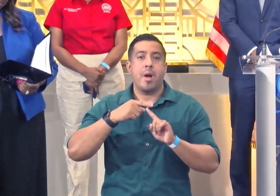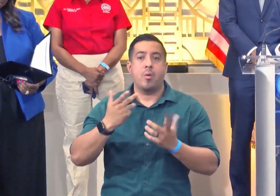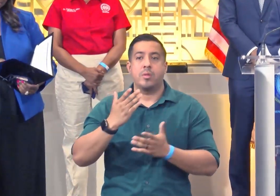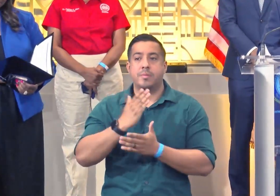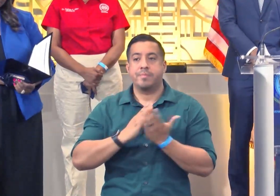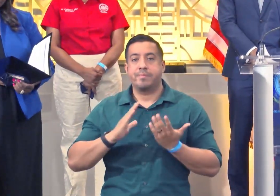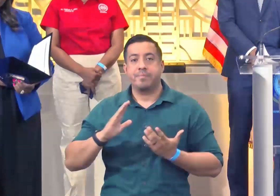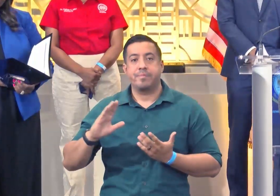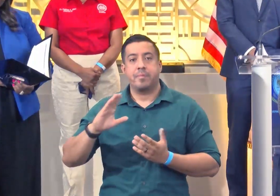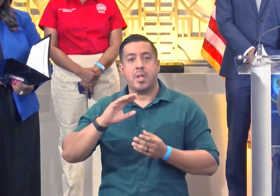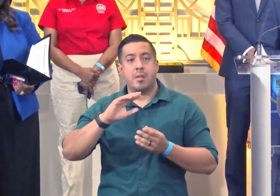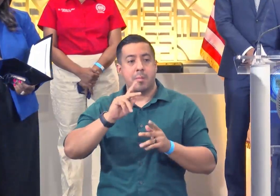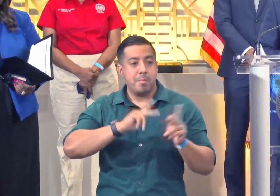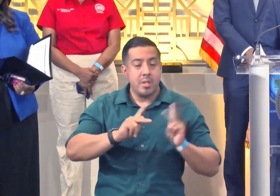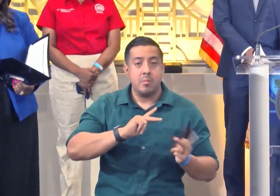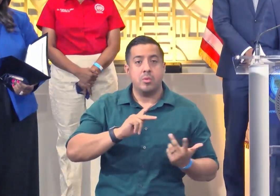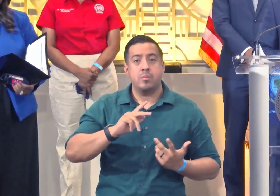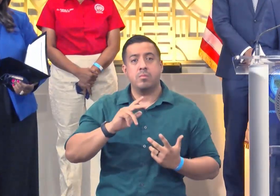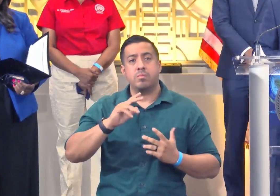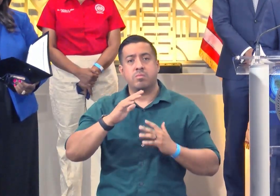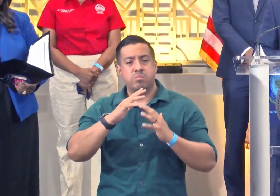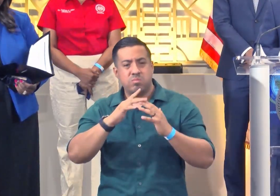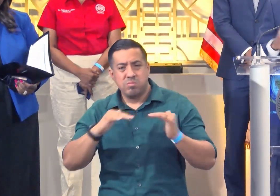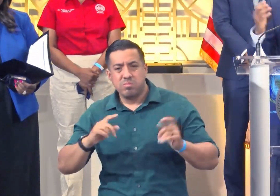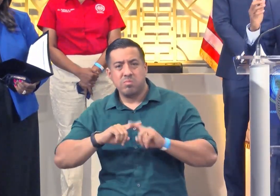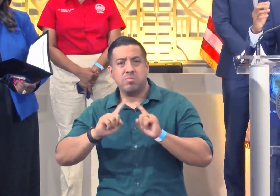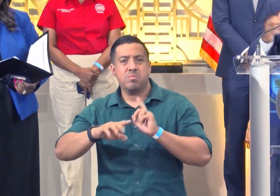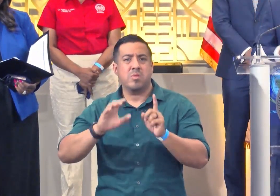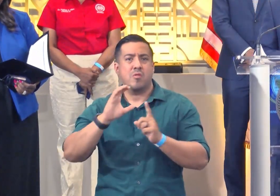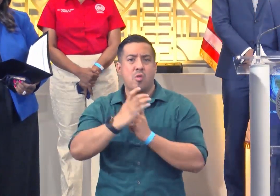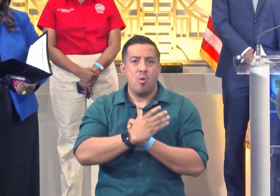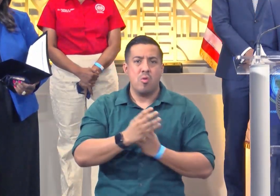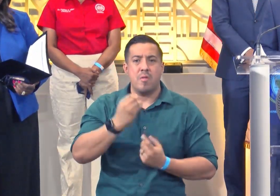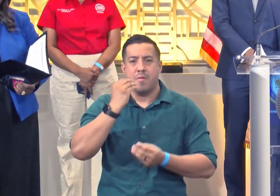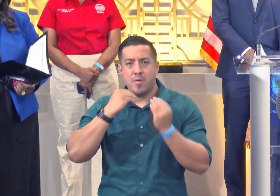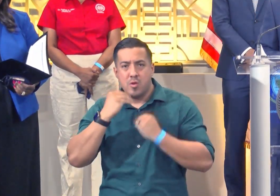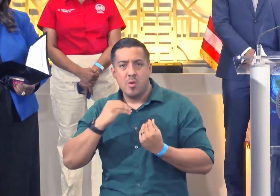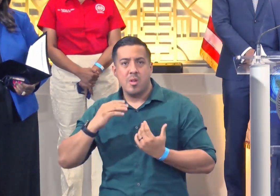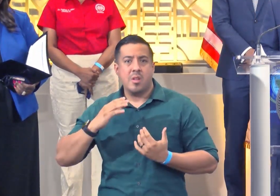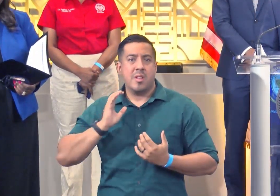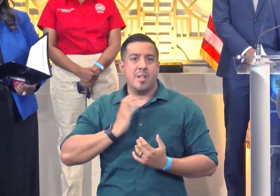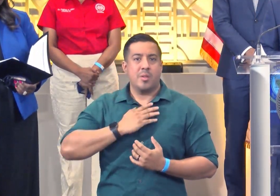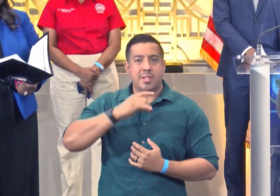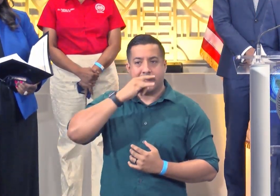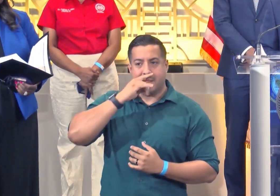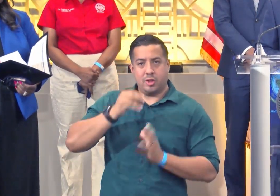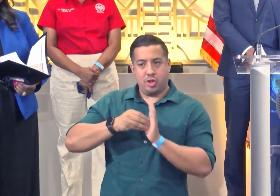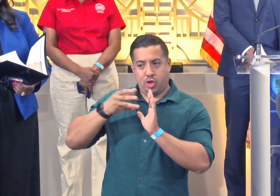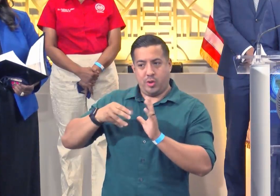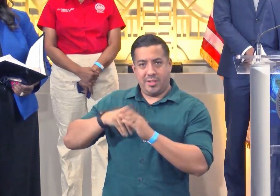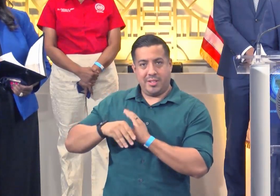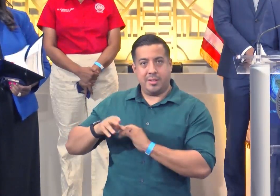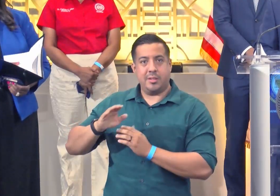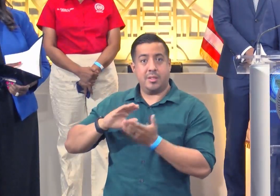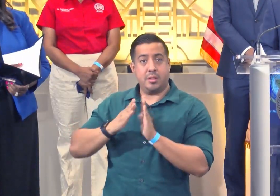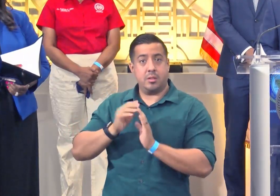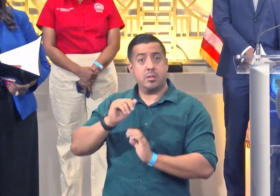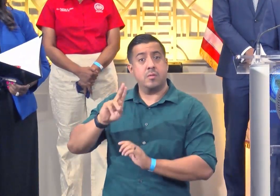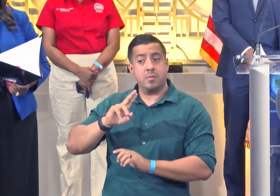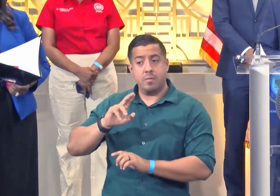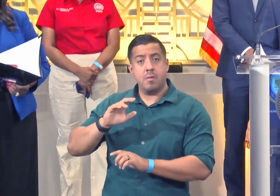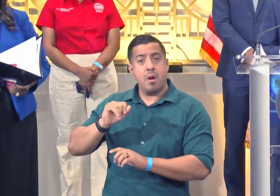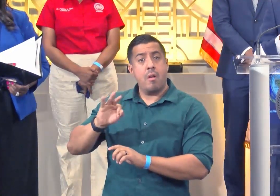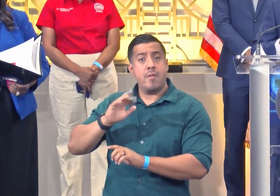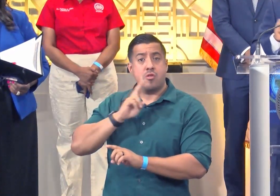the cultural food and events. That our kids and our students in the city of Houston that we take pride